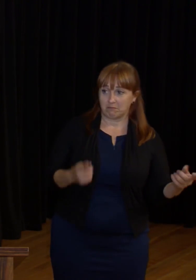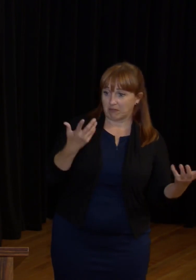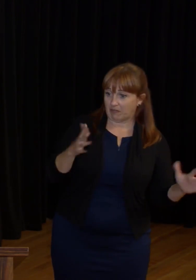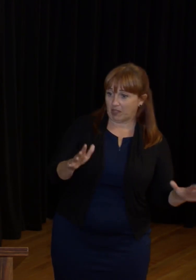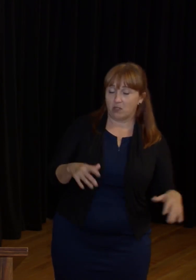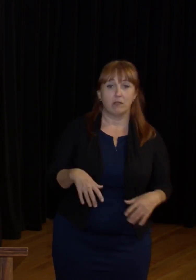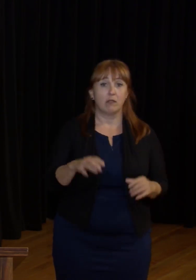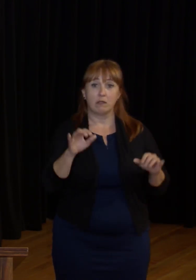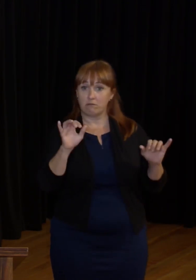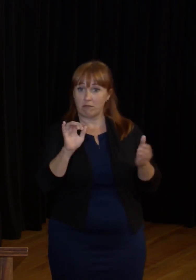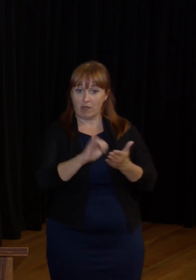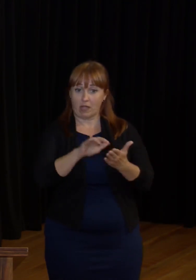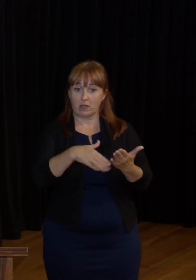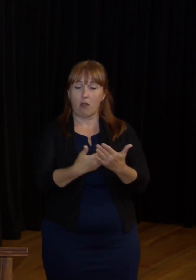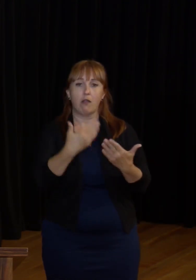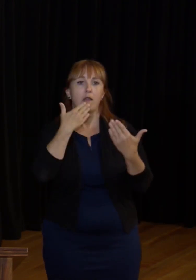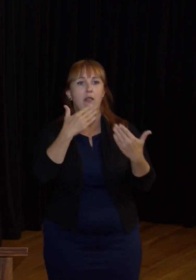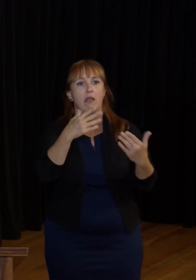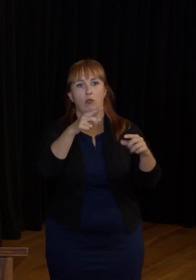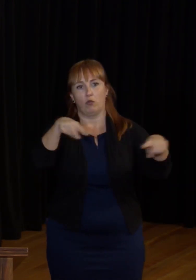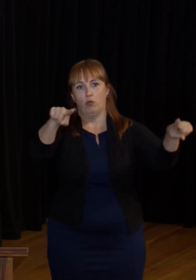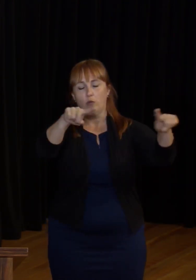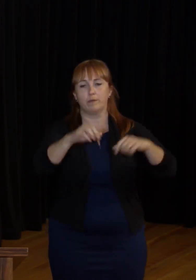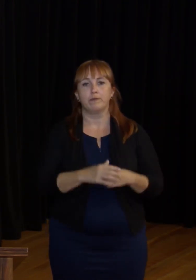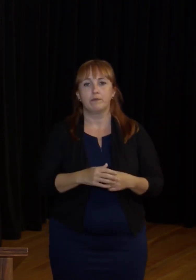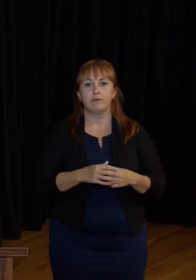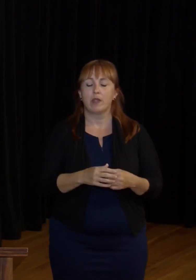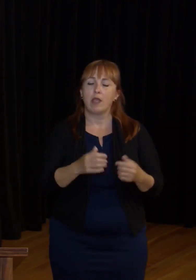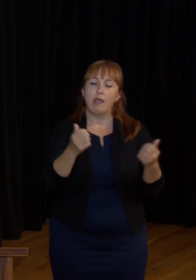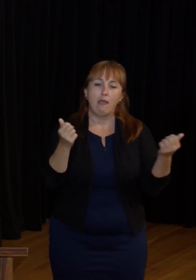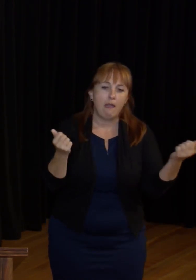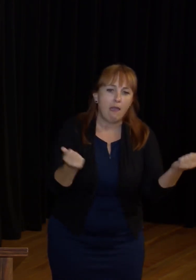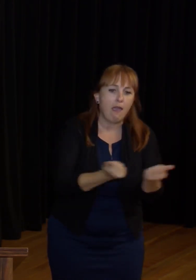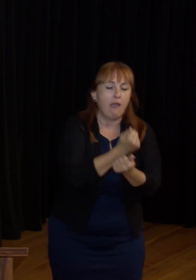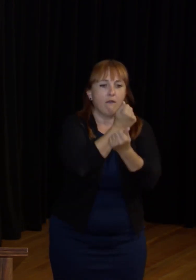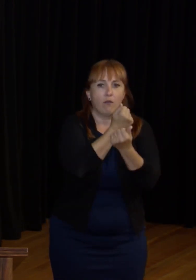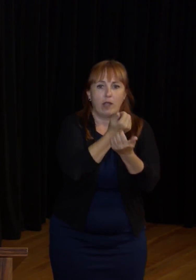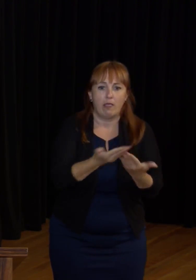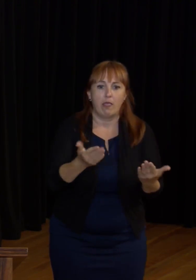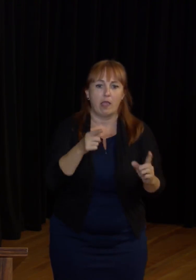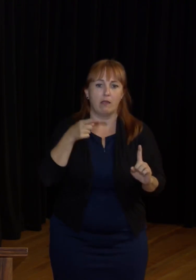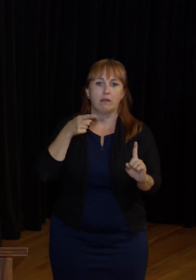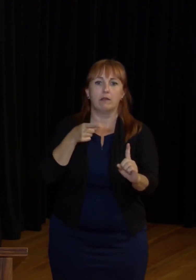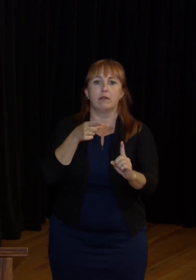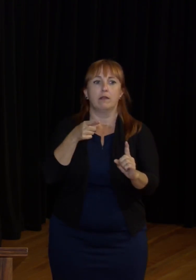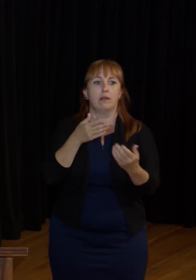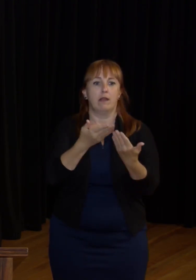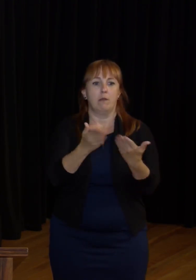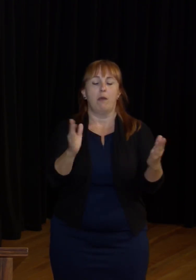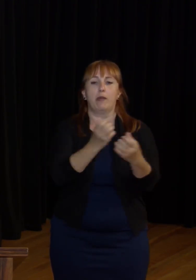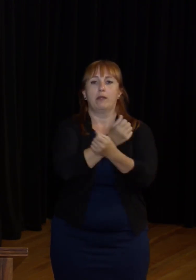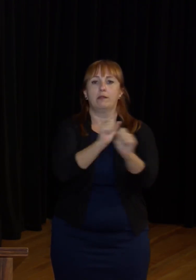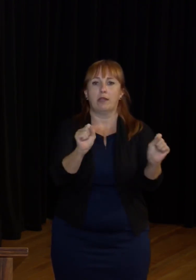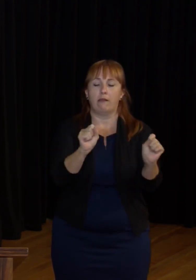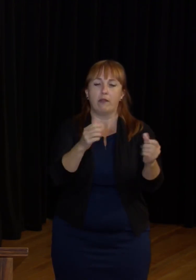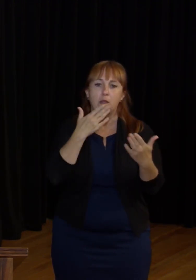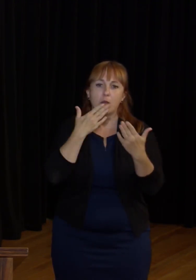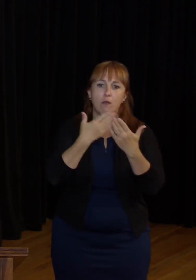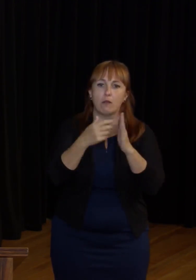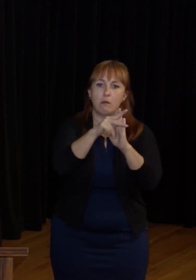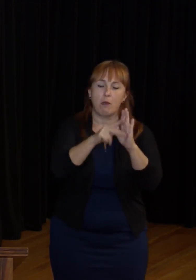Looks like that's it. Look, I want to thank everybody. Everything and anything we're doing right now is about public safety and trying to develop good, sound public health